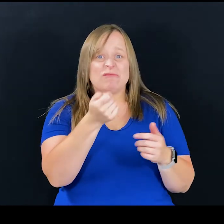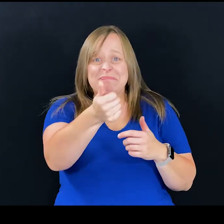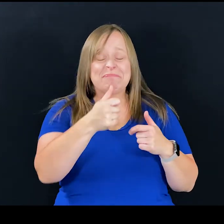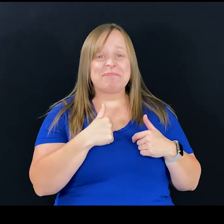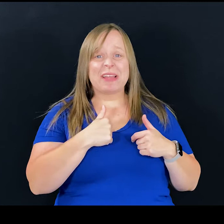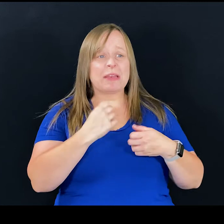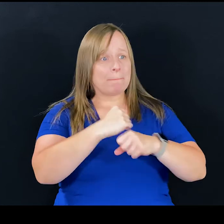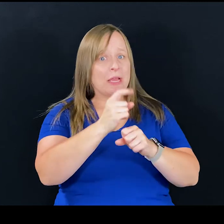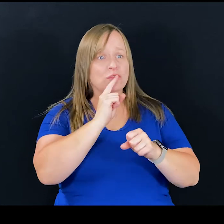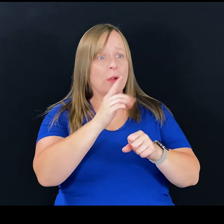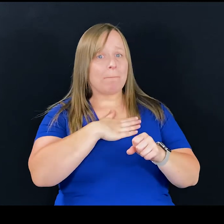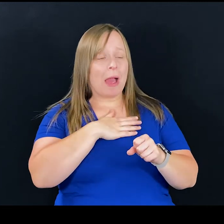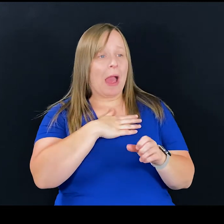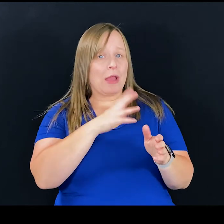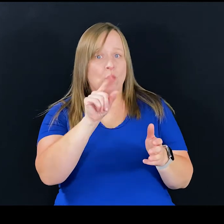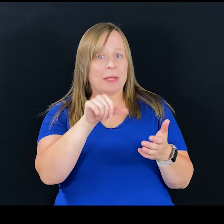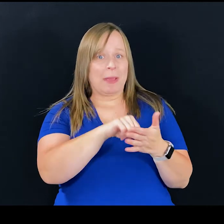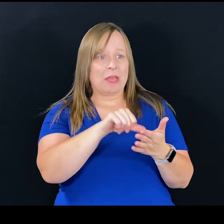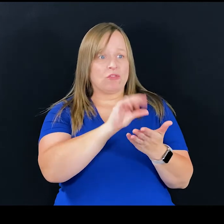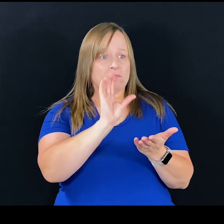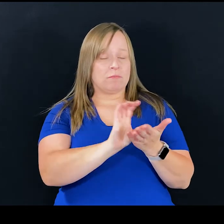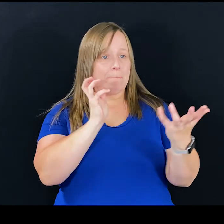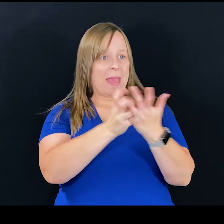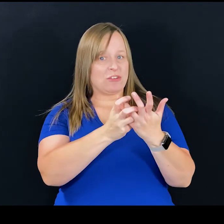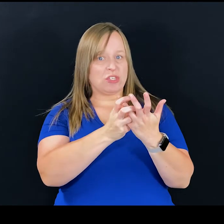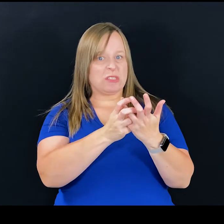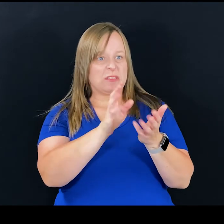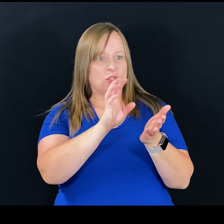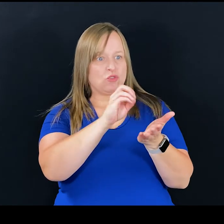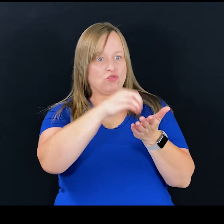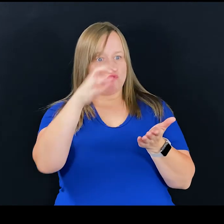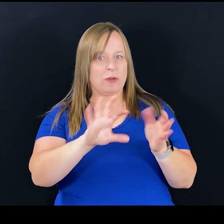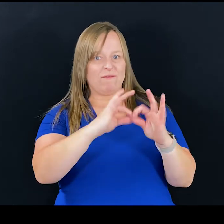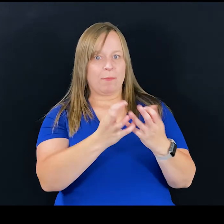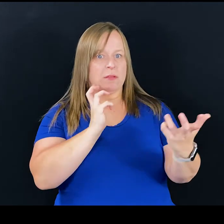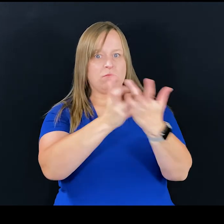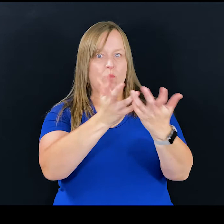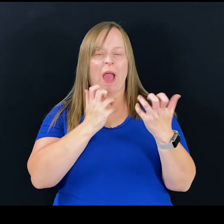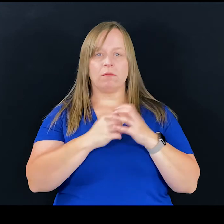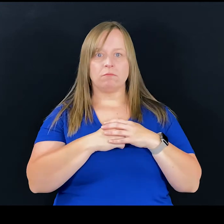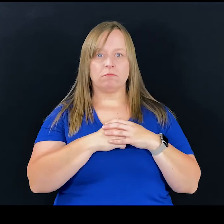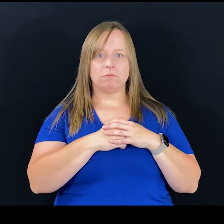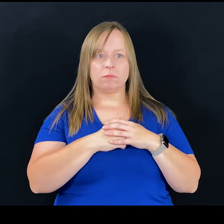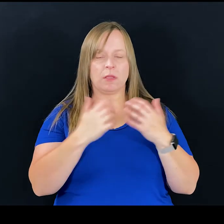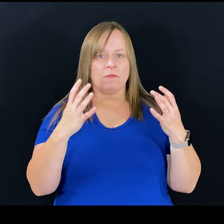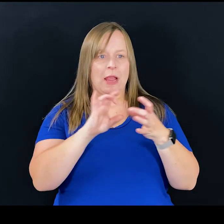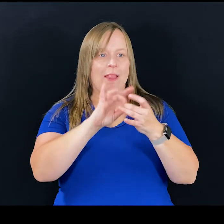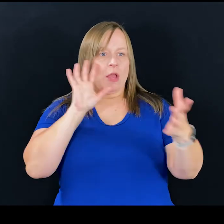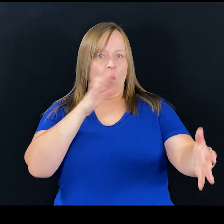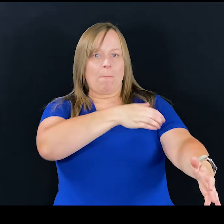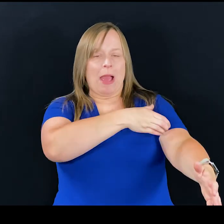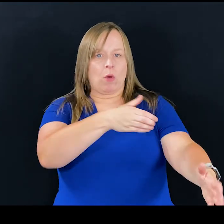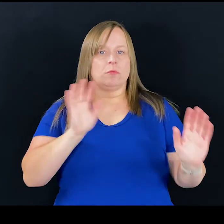to say much. I just have to make sure that my 20-page document matches what that student and family wants. And I have to